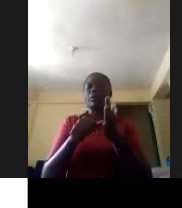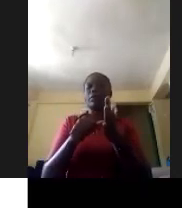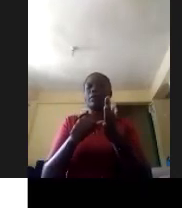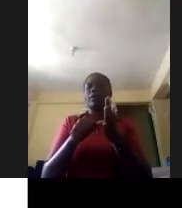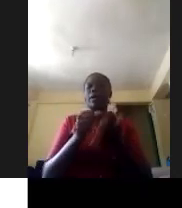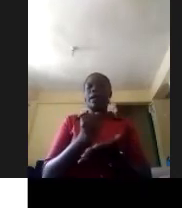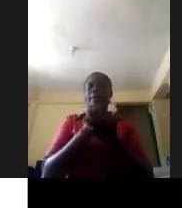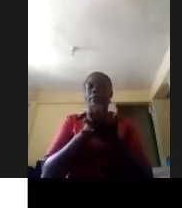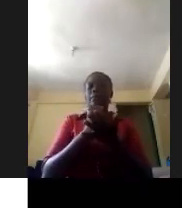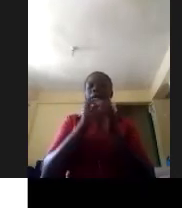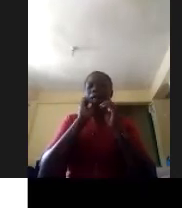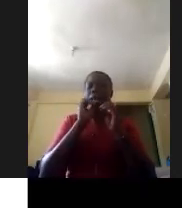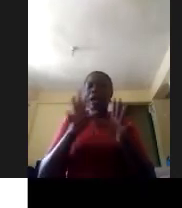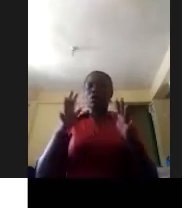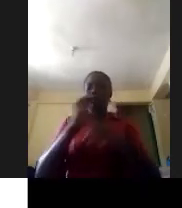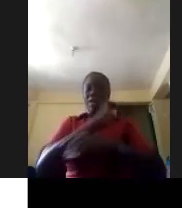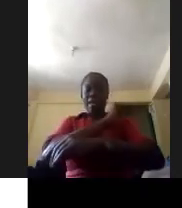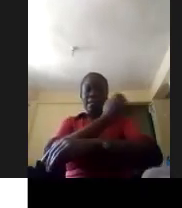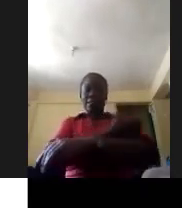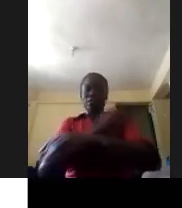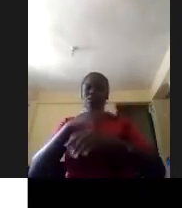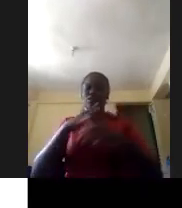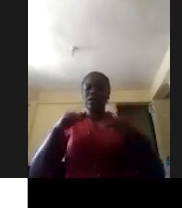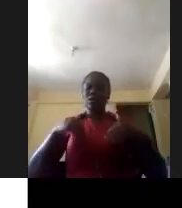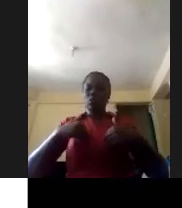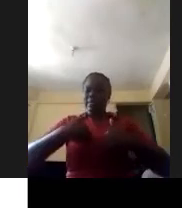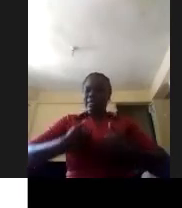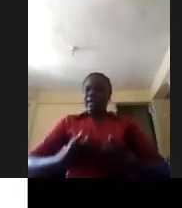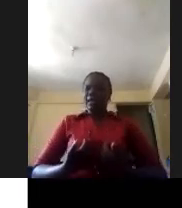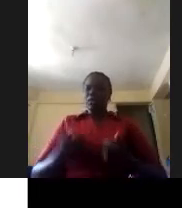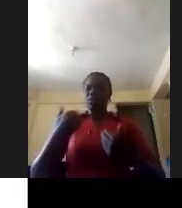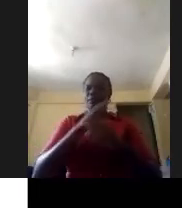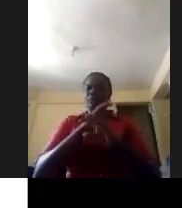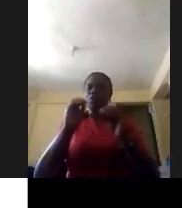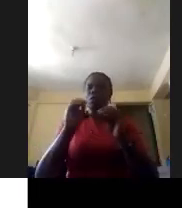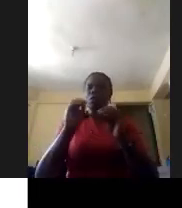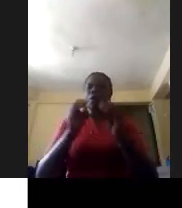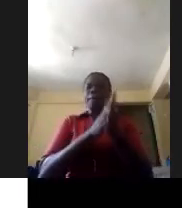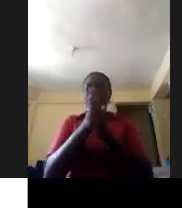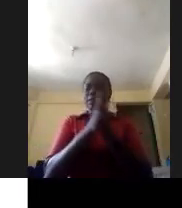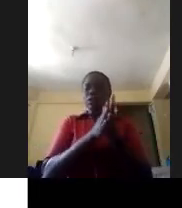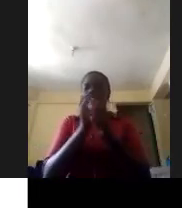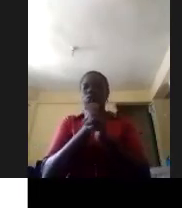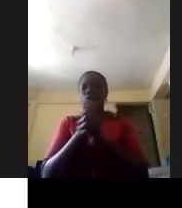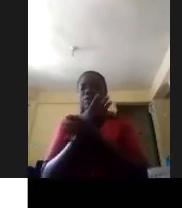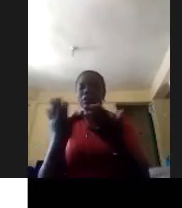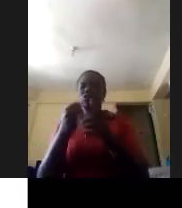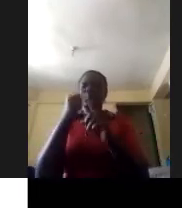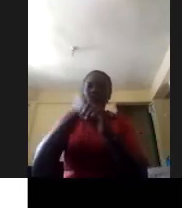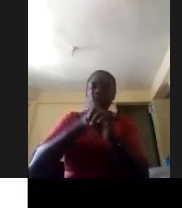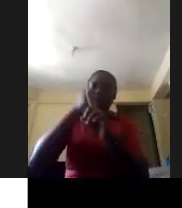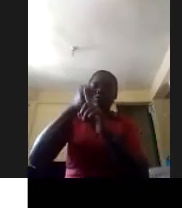of energy, you feel fatigued, you don't have that motivation to do things, you are struggling to